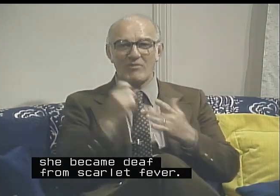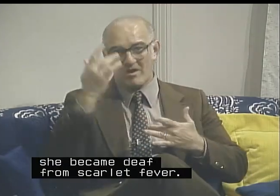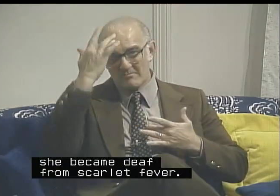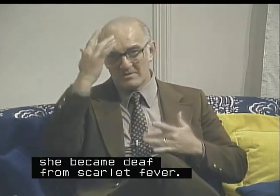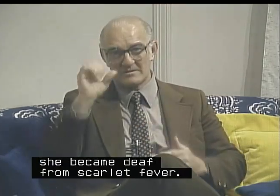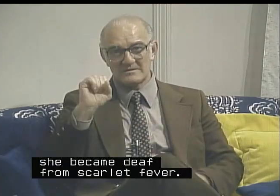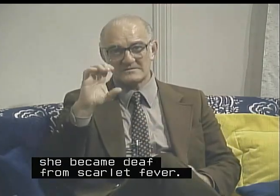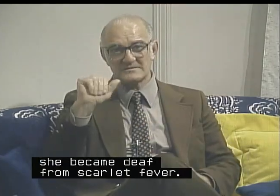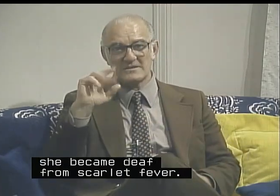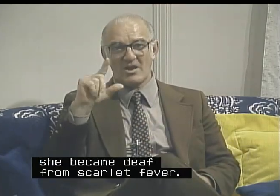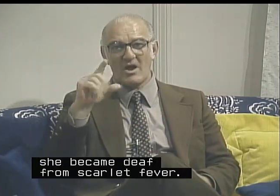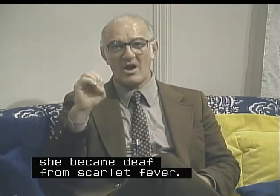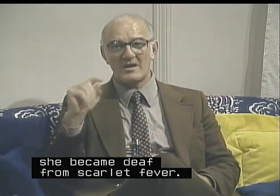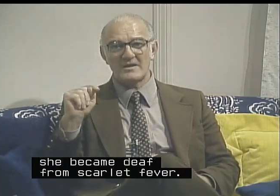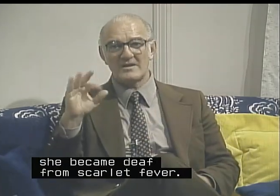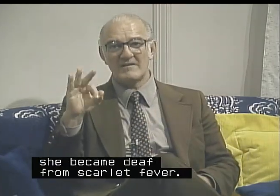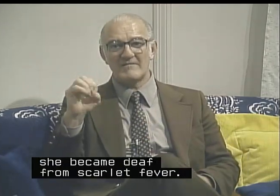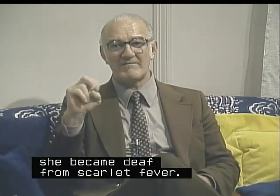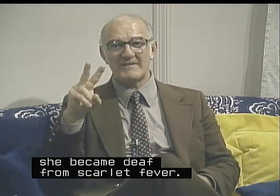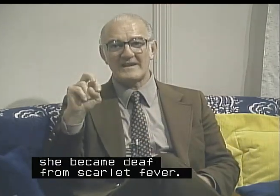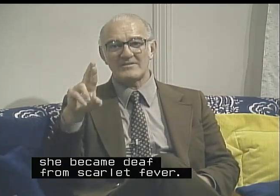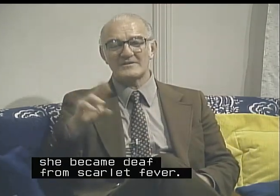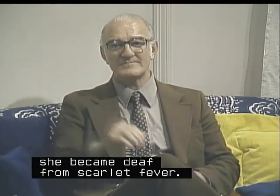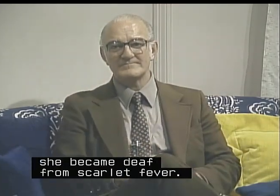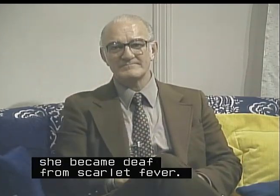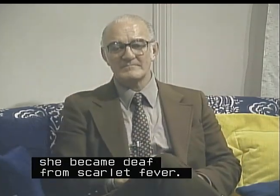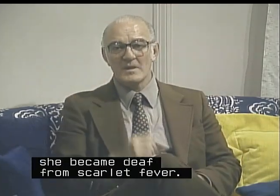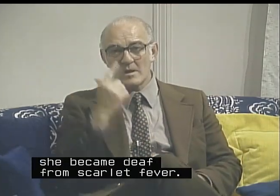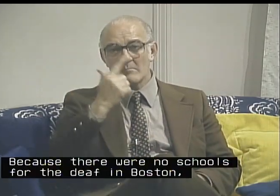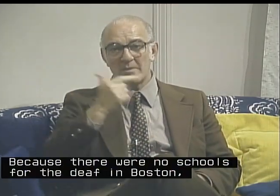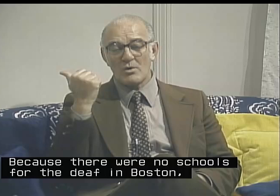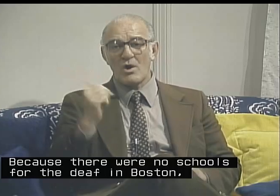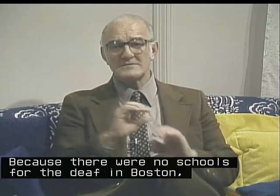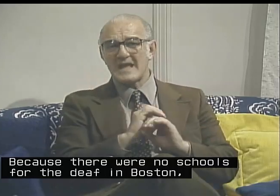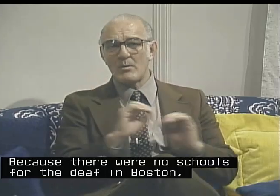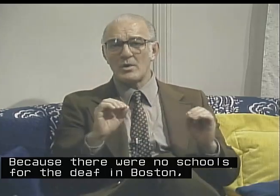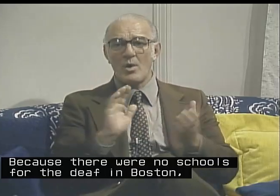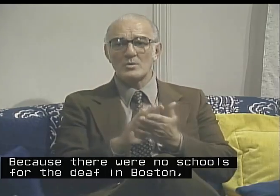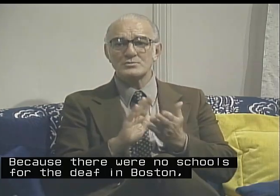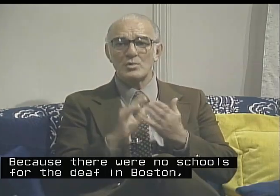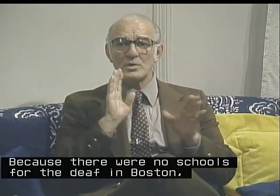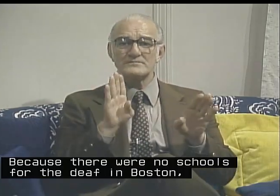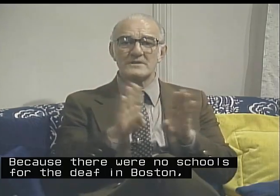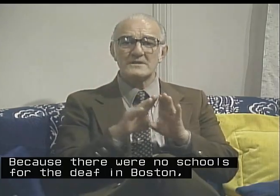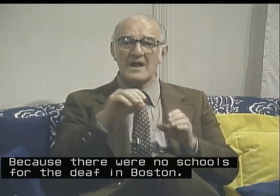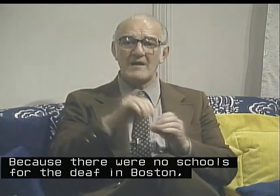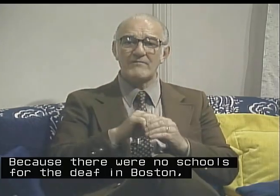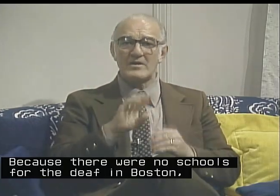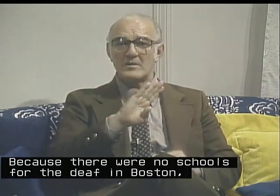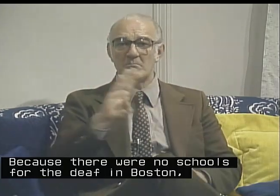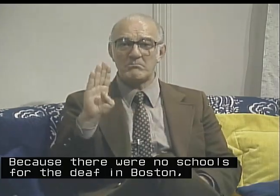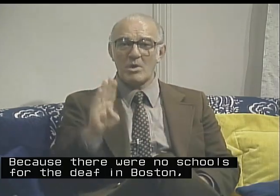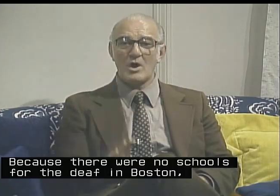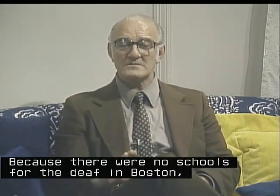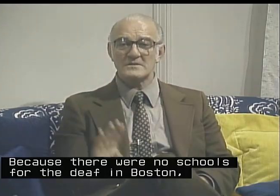from scarlet fever. Because there were no schools for the deaf in Boston,